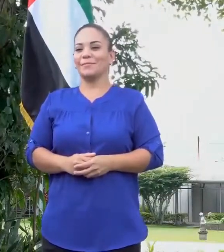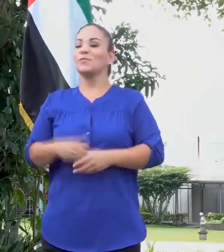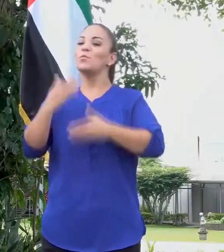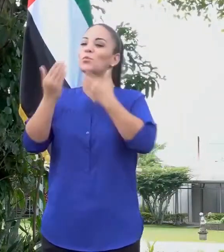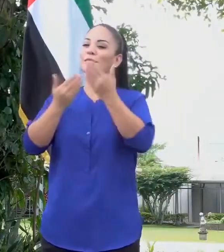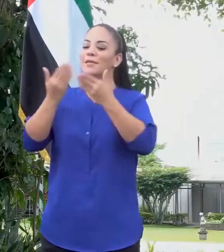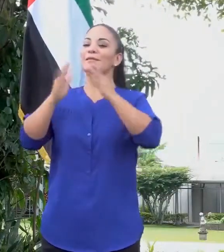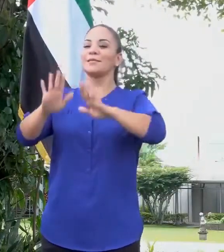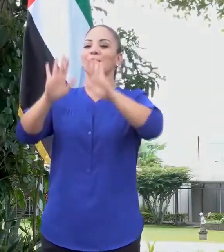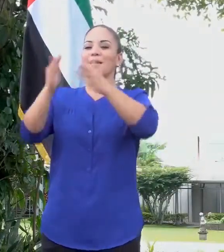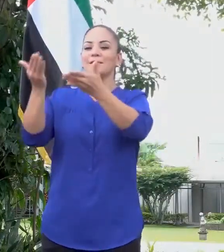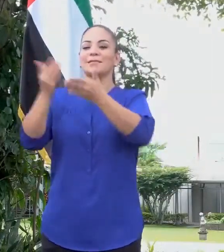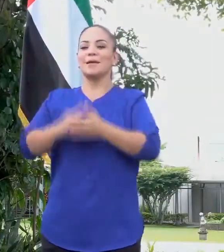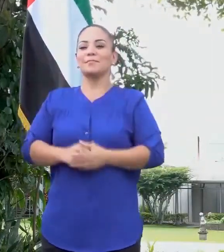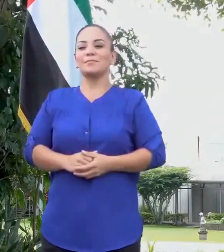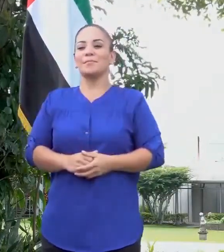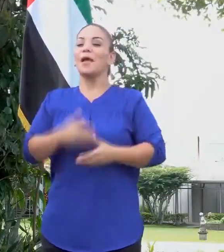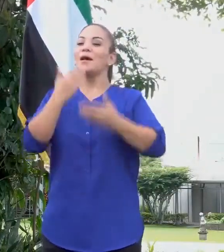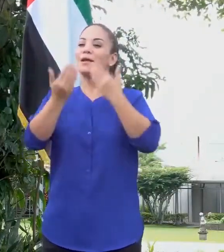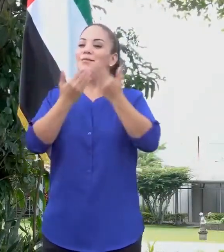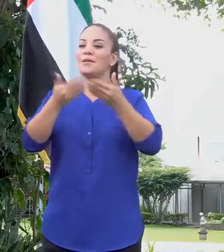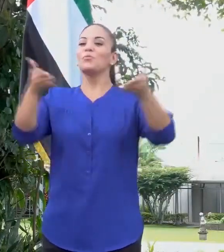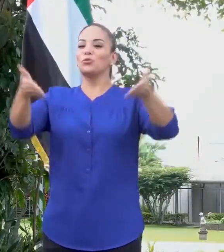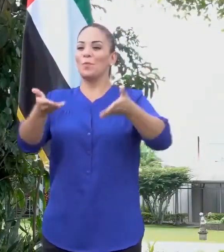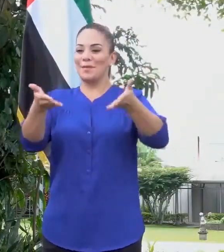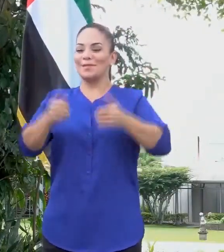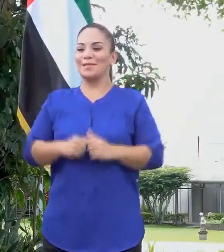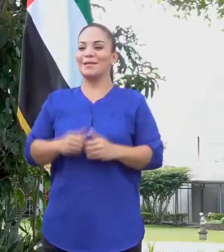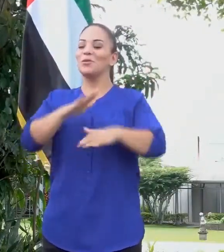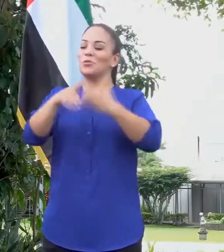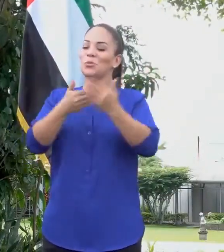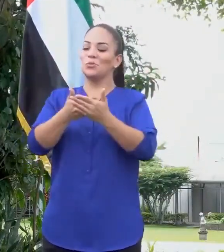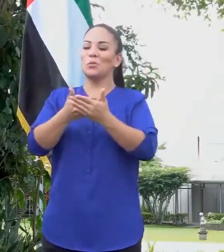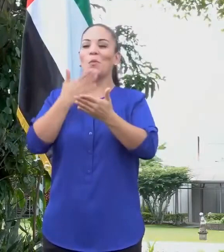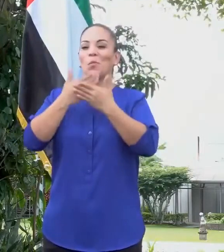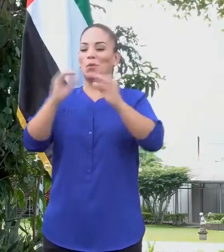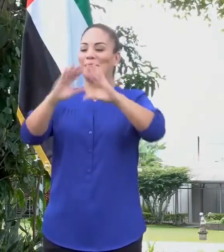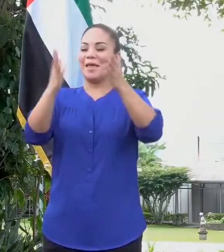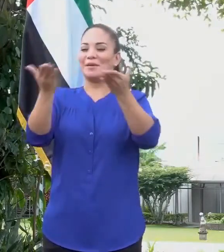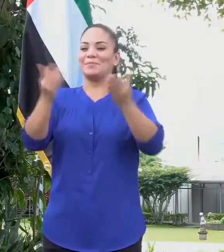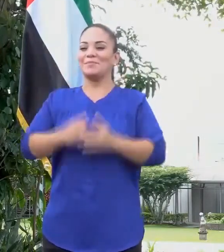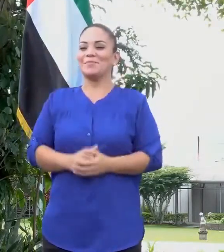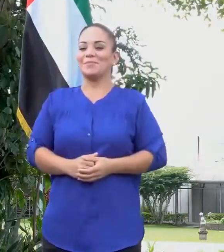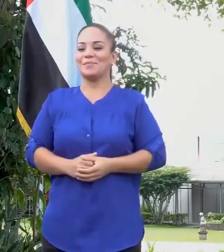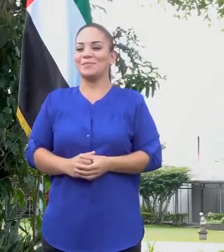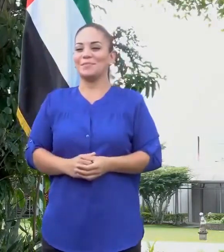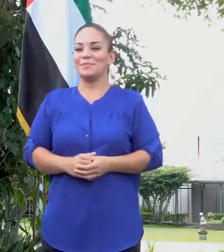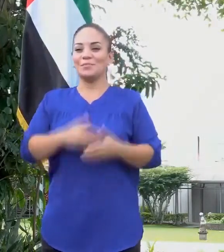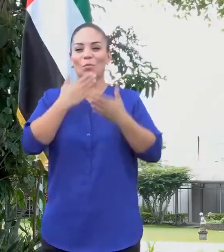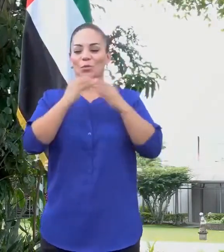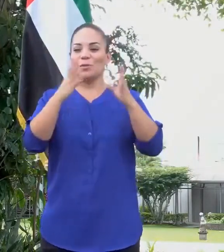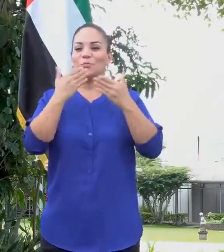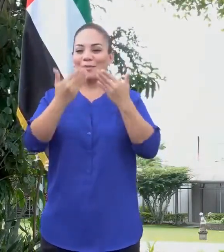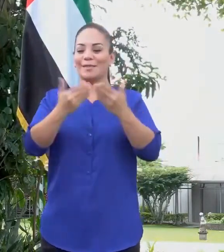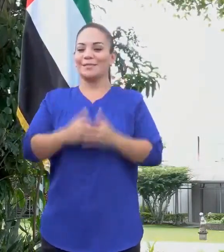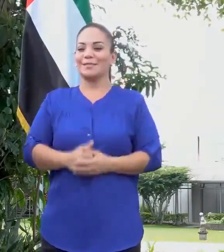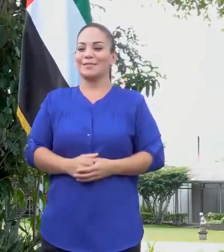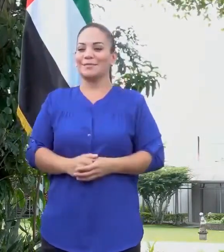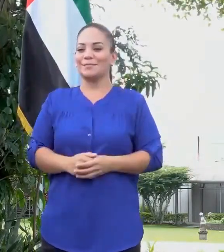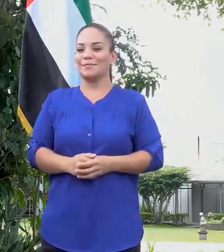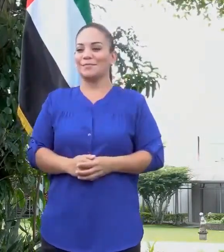Muchas gracias, Su Excelencia. Agradecemos su presencia y que tengan todos muy buenos días. Muy buenos días.